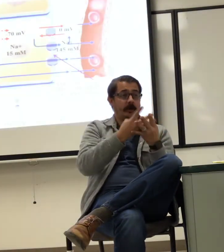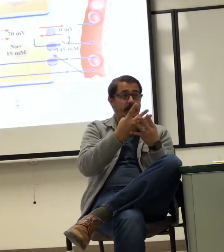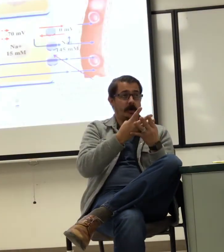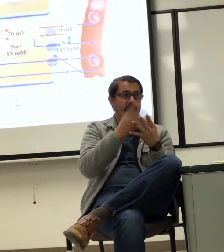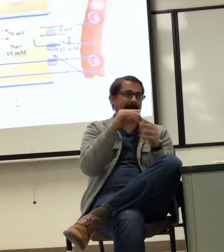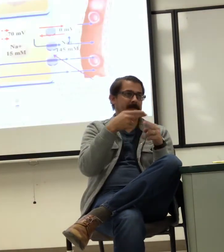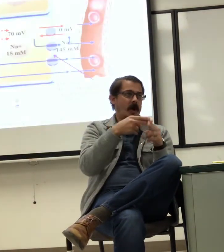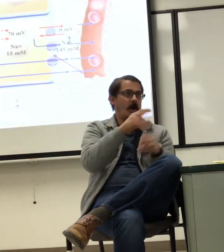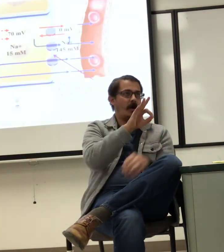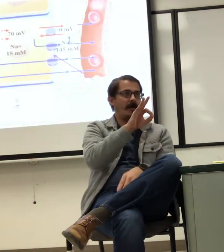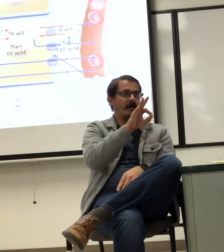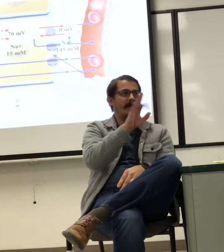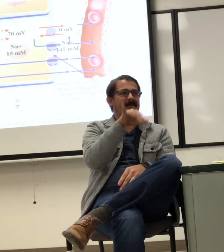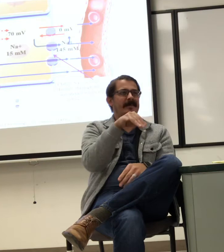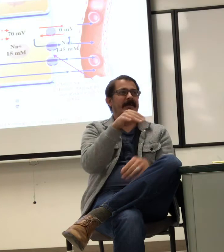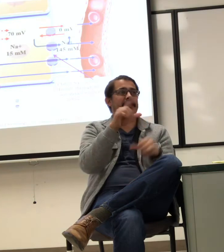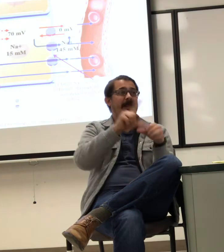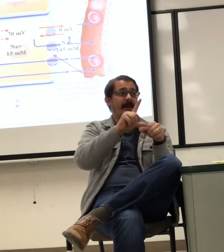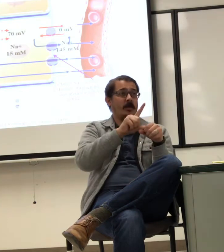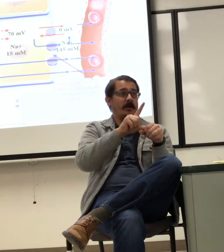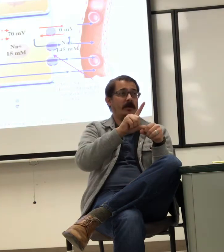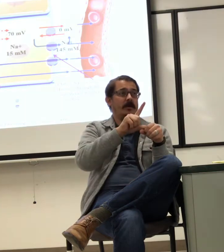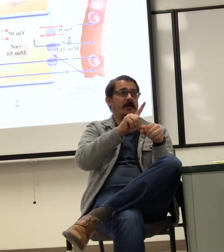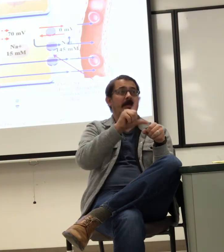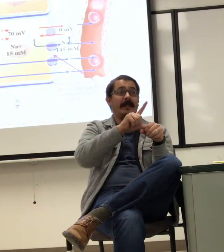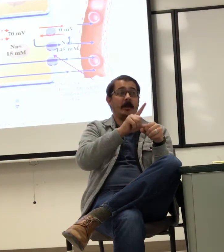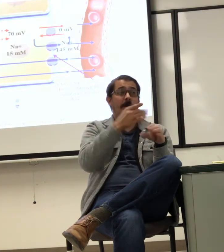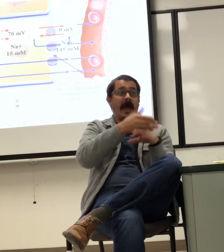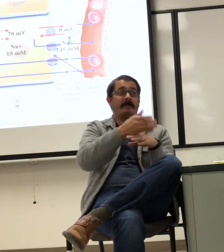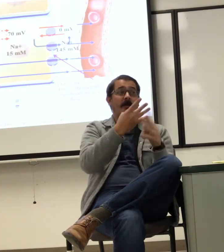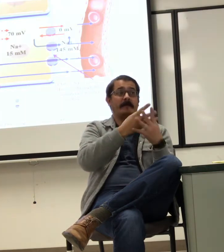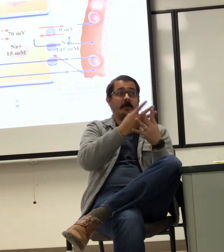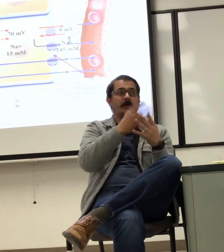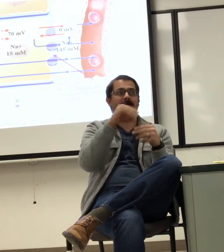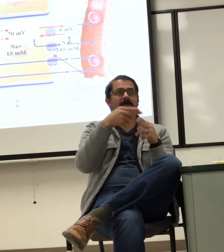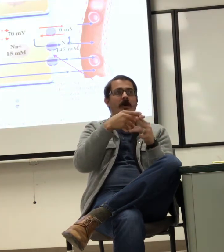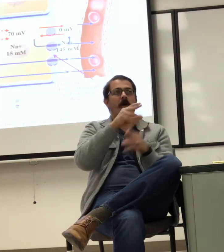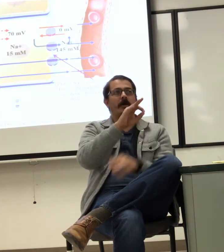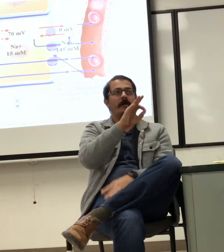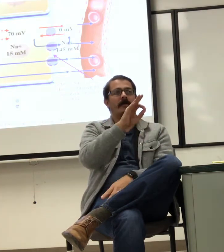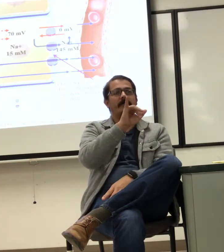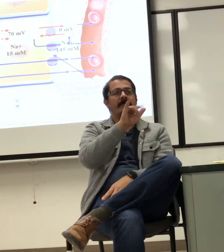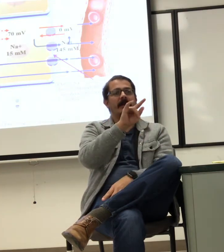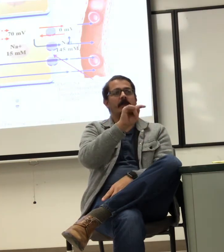I go, let's focus on the concentration levels. In the filtrate, the sodium levels